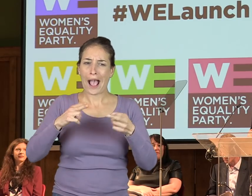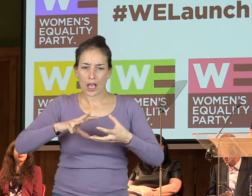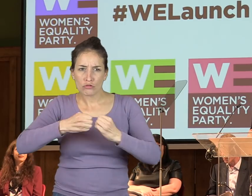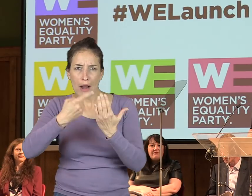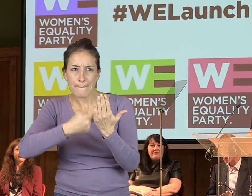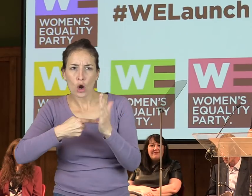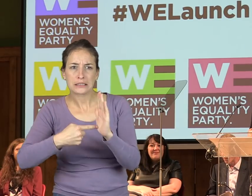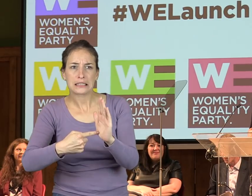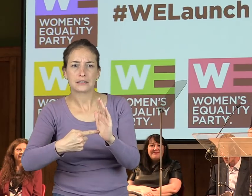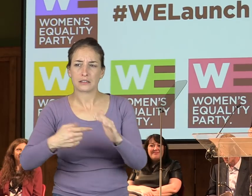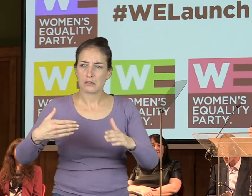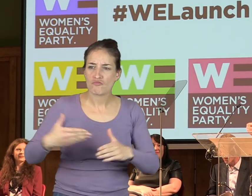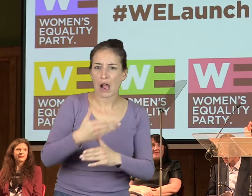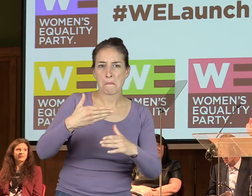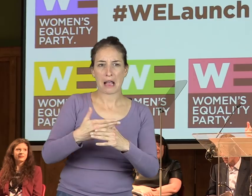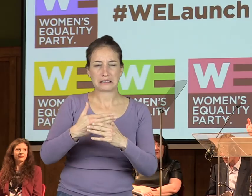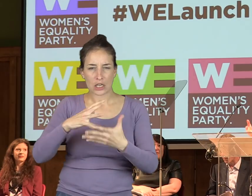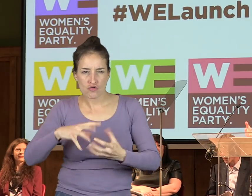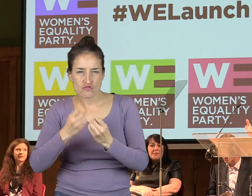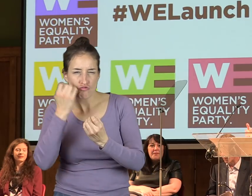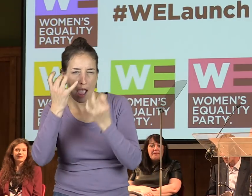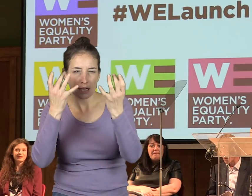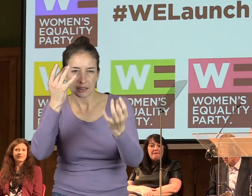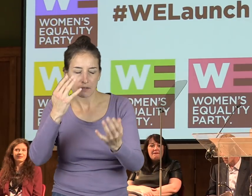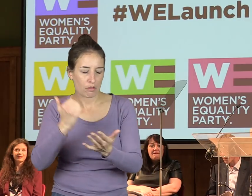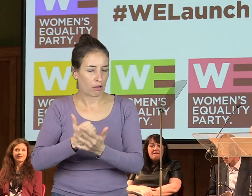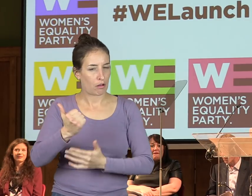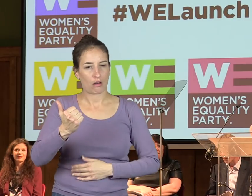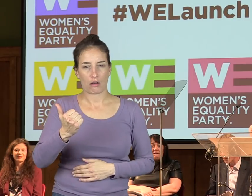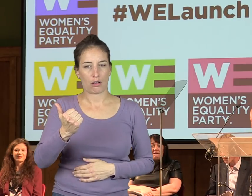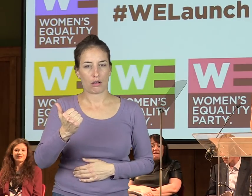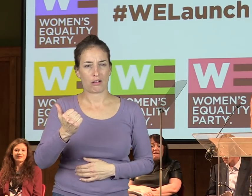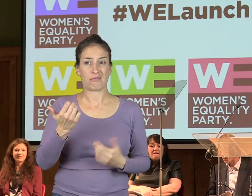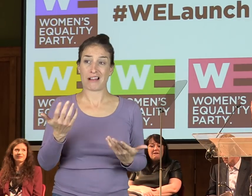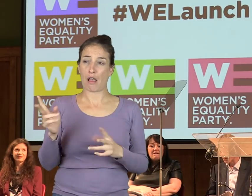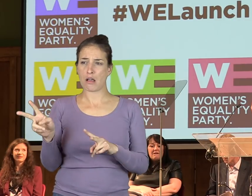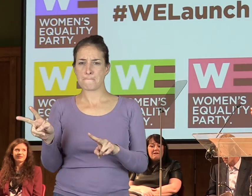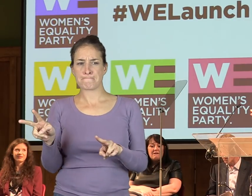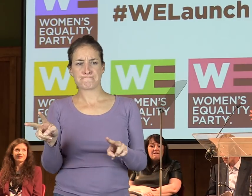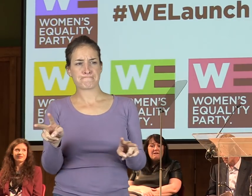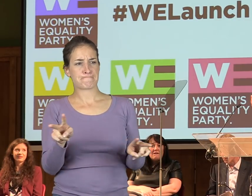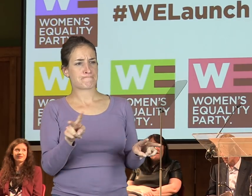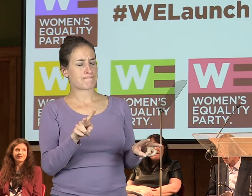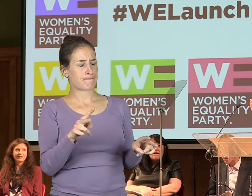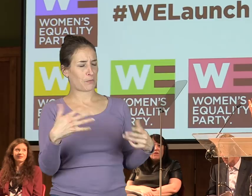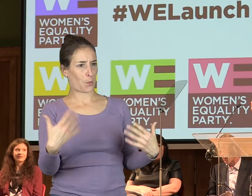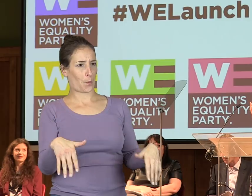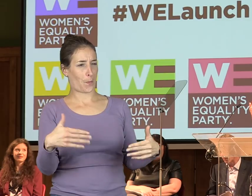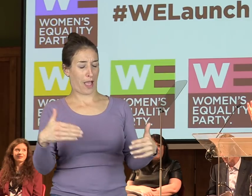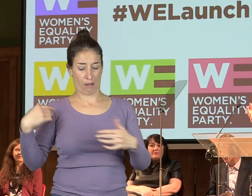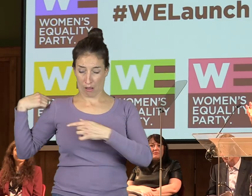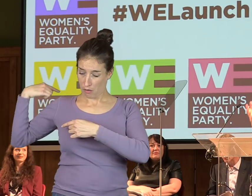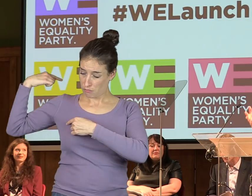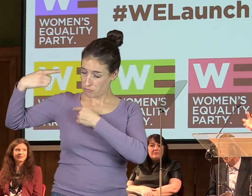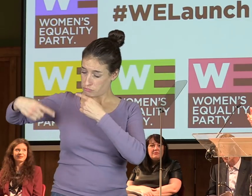pragmatic. As I look around this room and consider how far we've travelled, it seems incredible